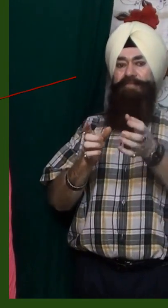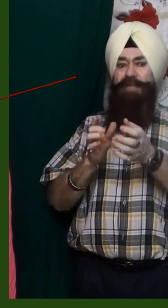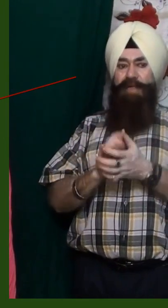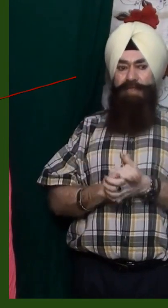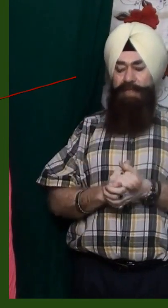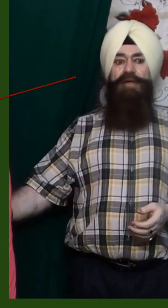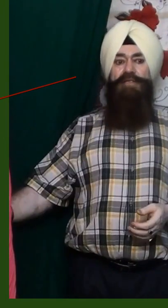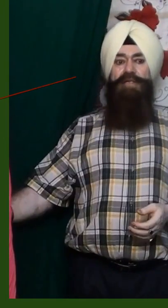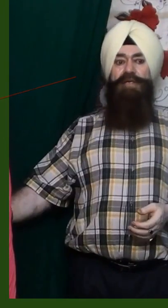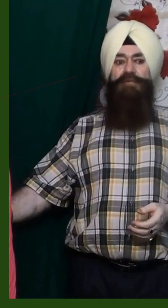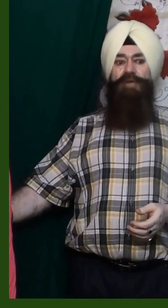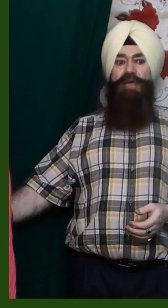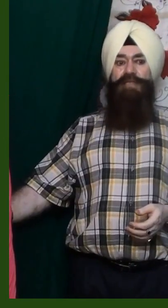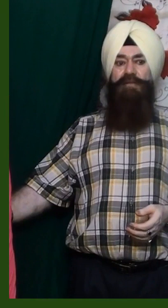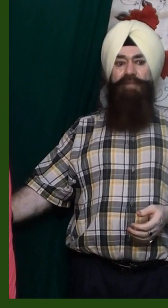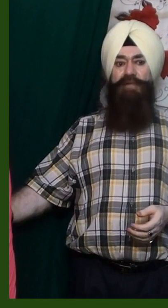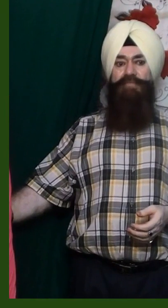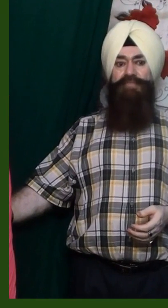to measure the time dimension.